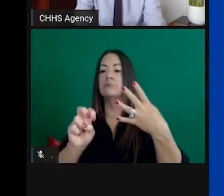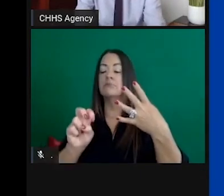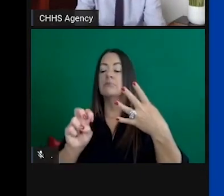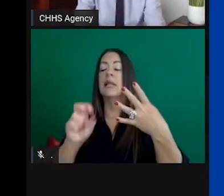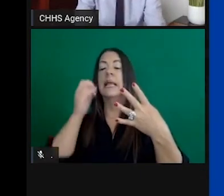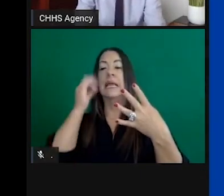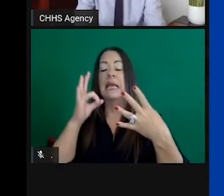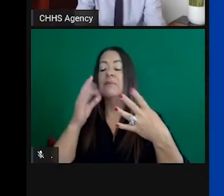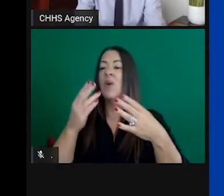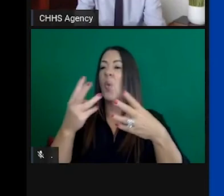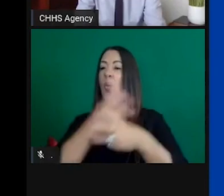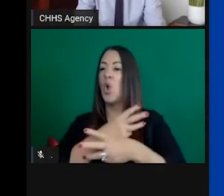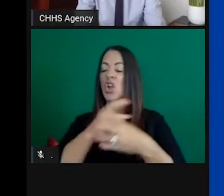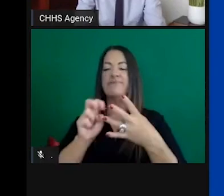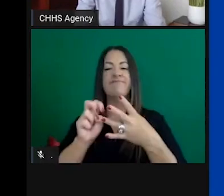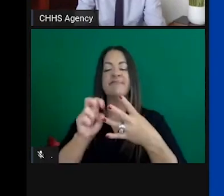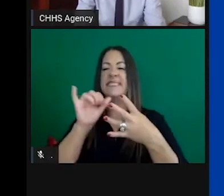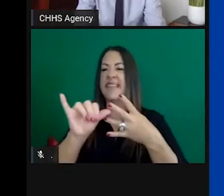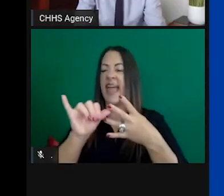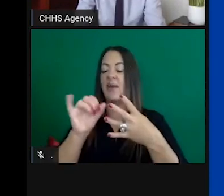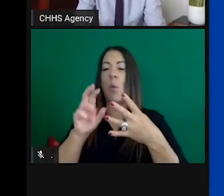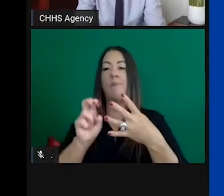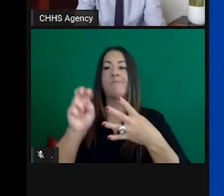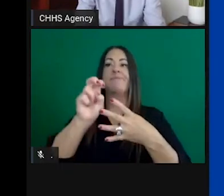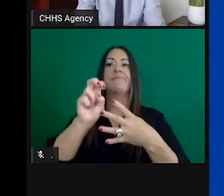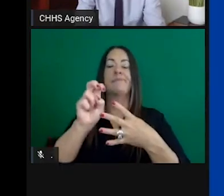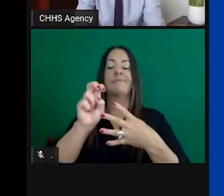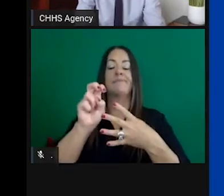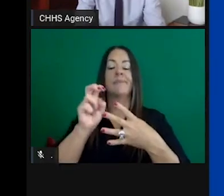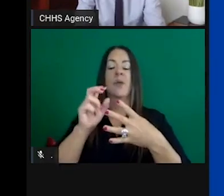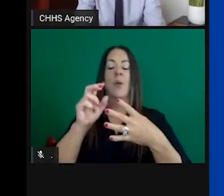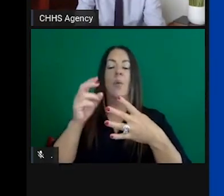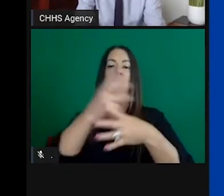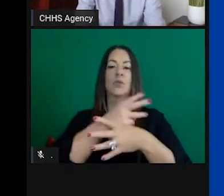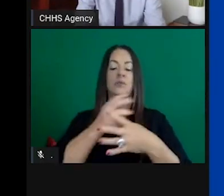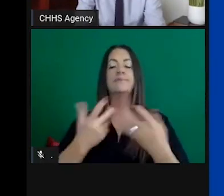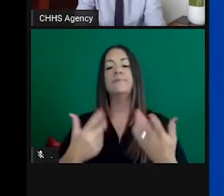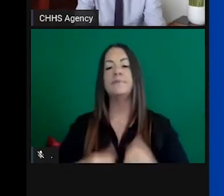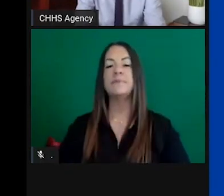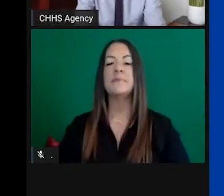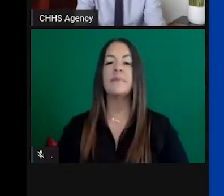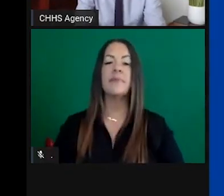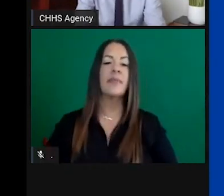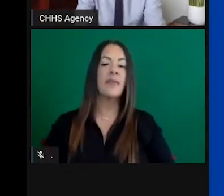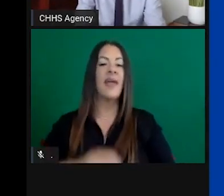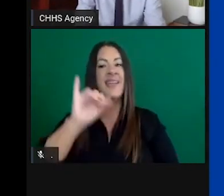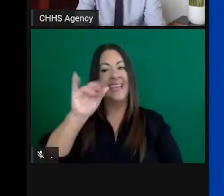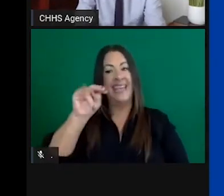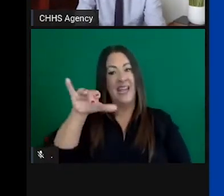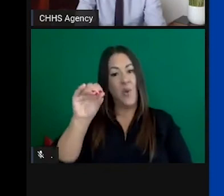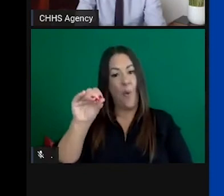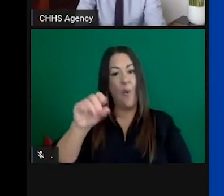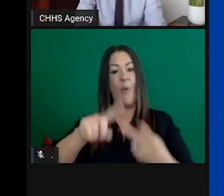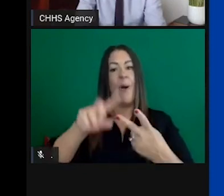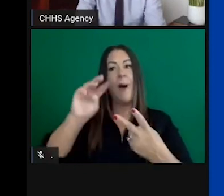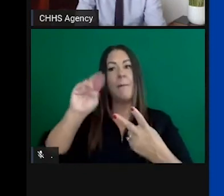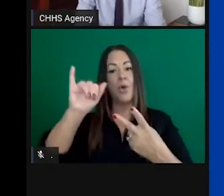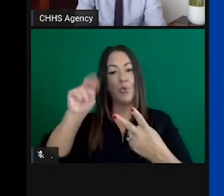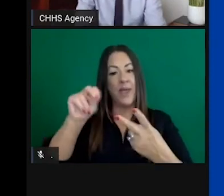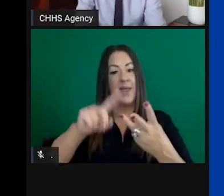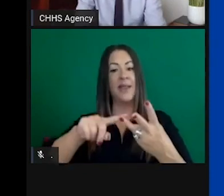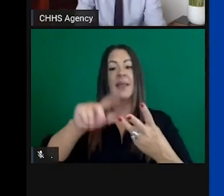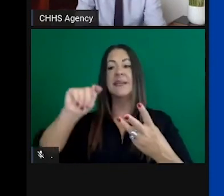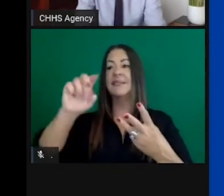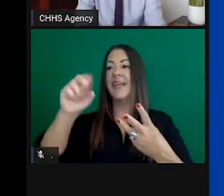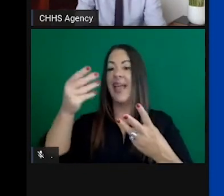So this week, 3 counties, Inyo, Marin, and Tehama, all moved from purple, that's the widespread tier, to